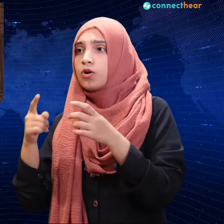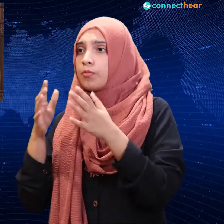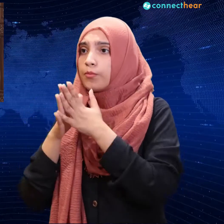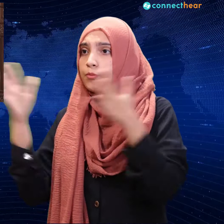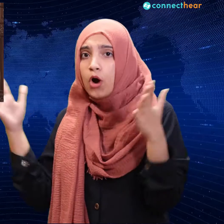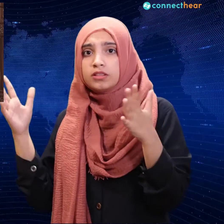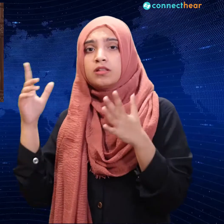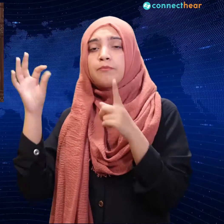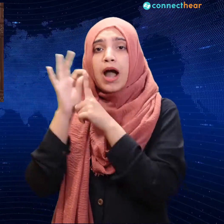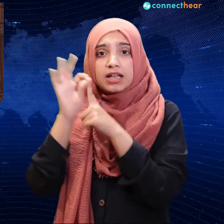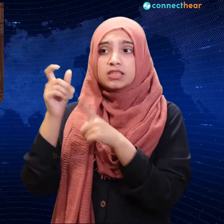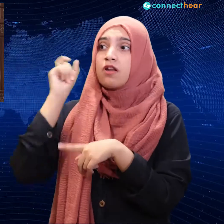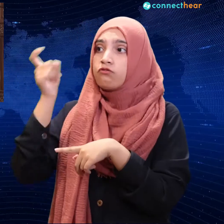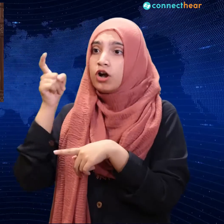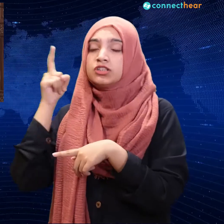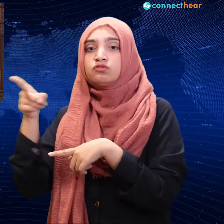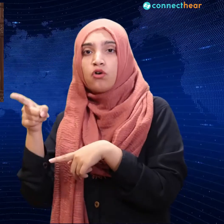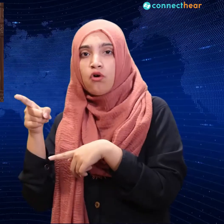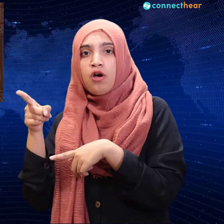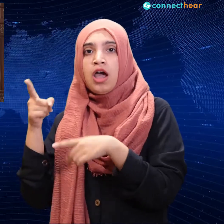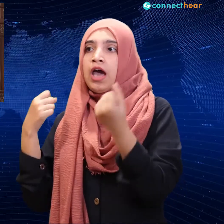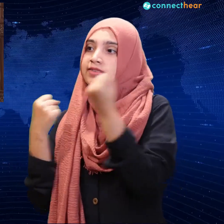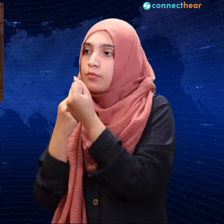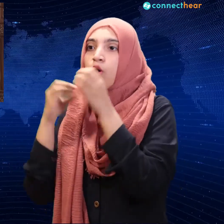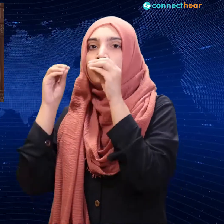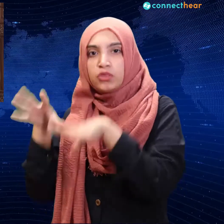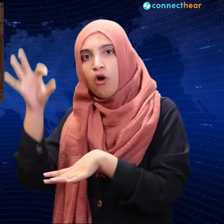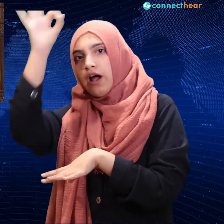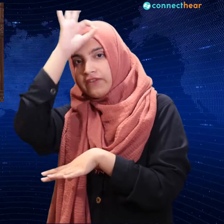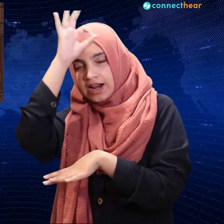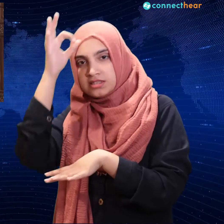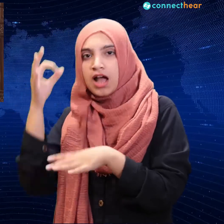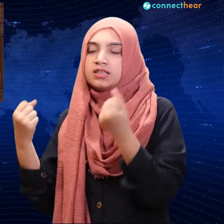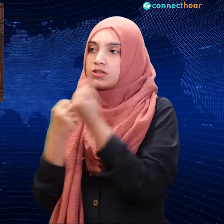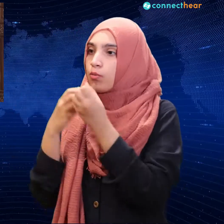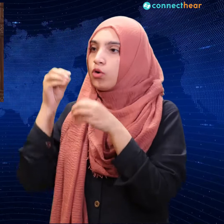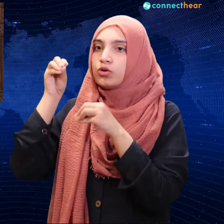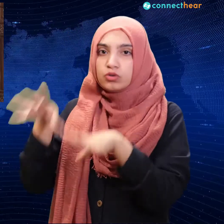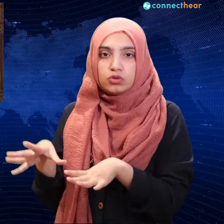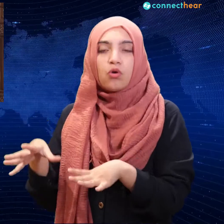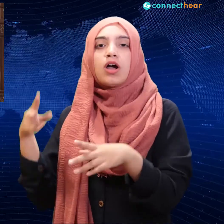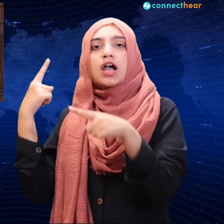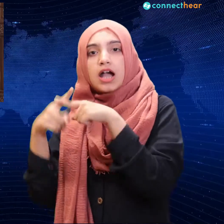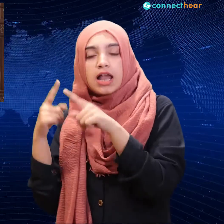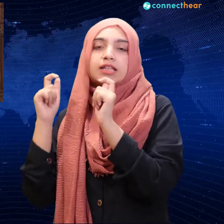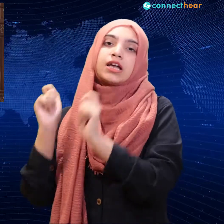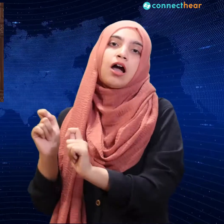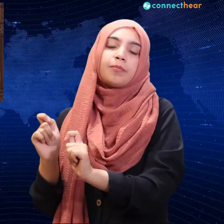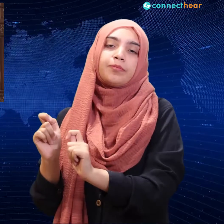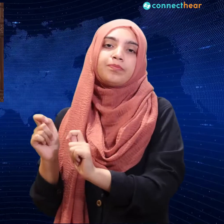arm of Pakistan's intelligence. This is a group that now has 4 members in key roles in